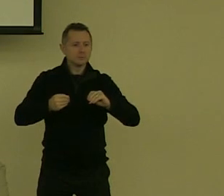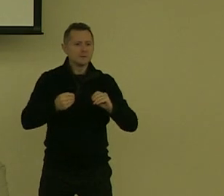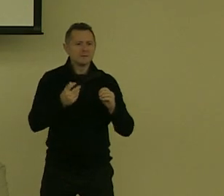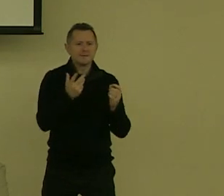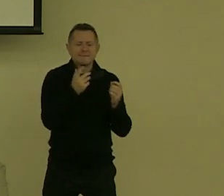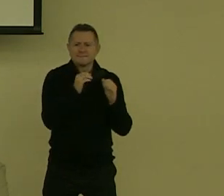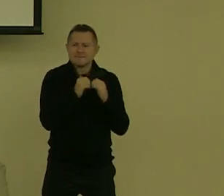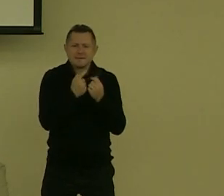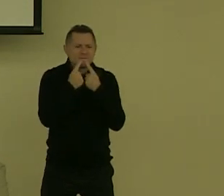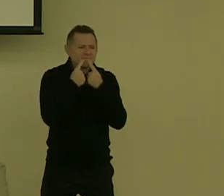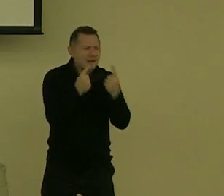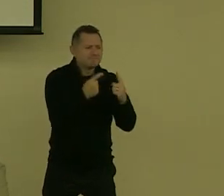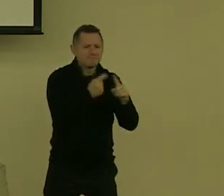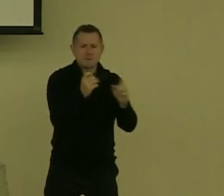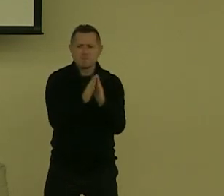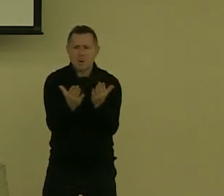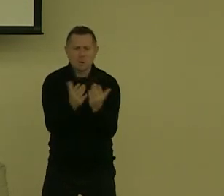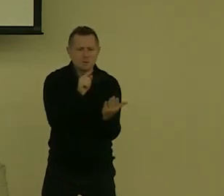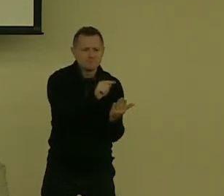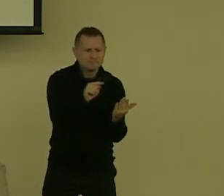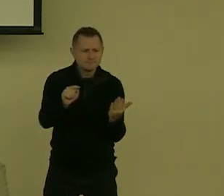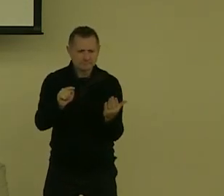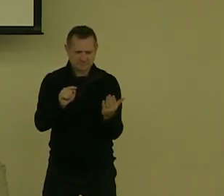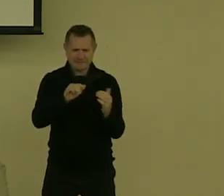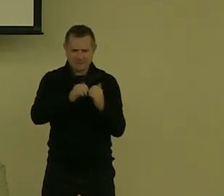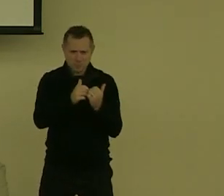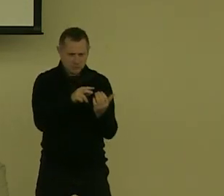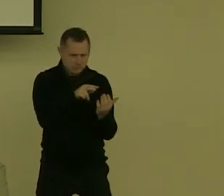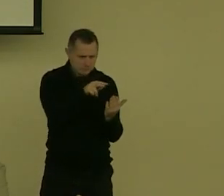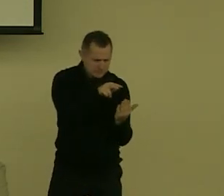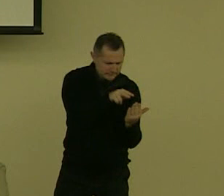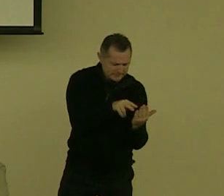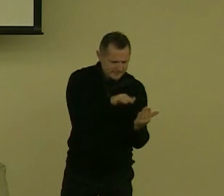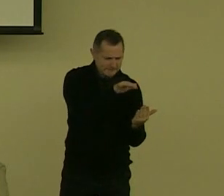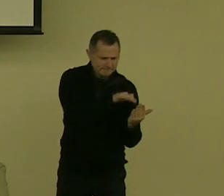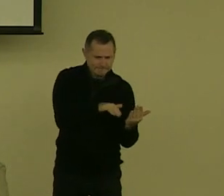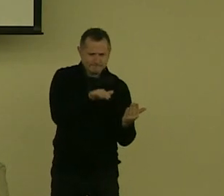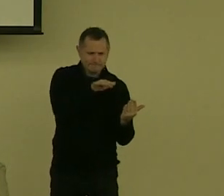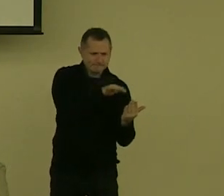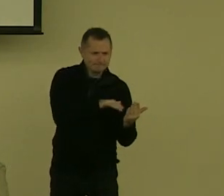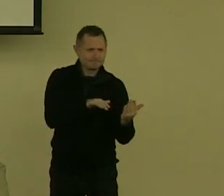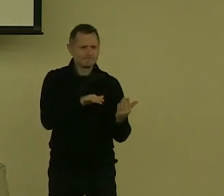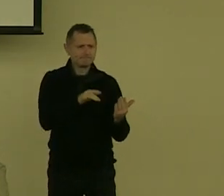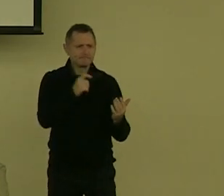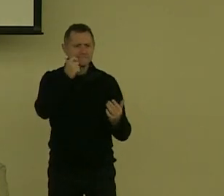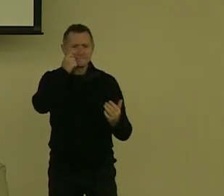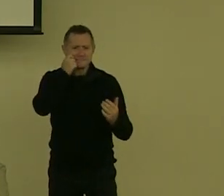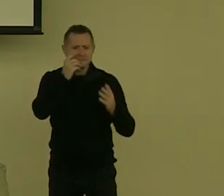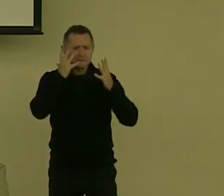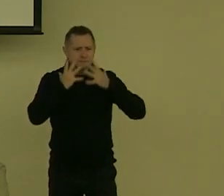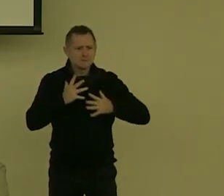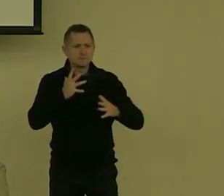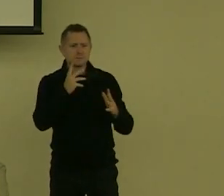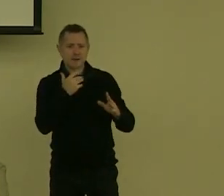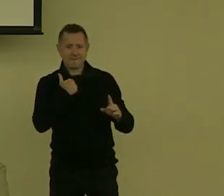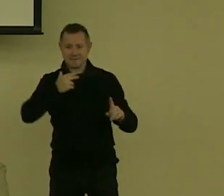on reading Christine's Master Race. So they have kind of a vocabulary, and then we kind of go through genre. We go through history, and then we go through